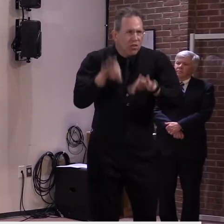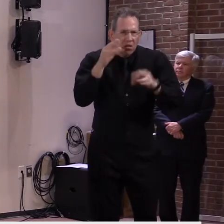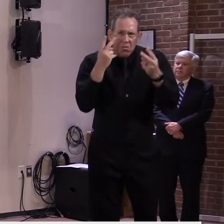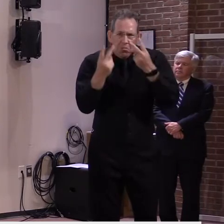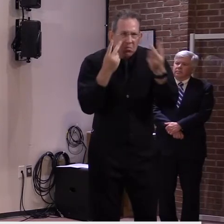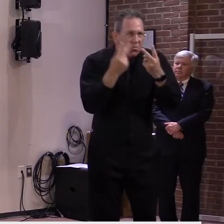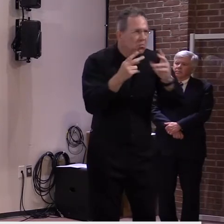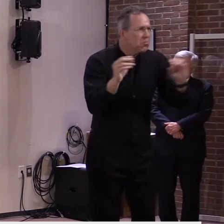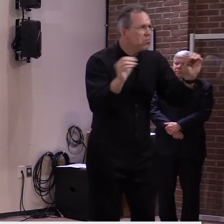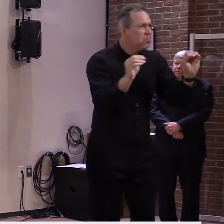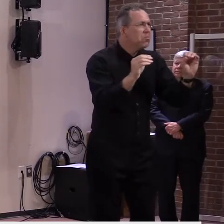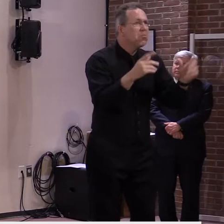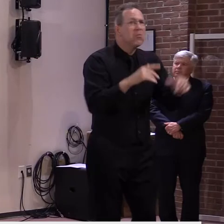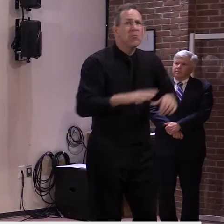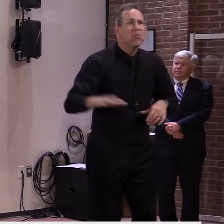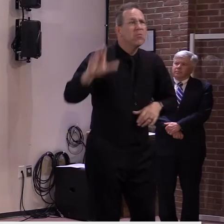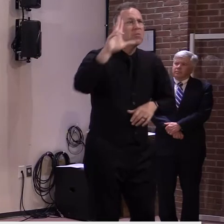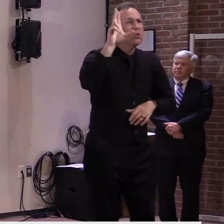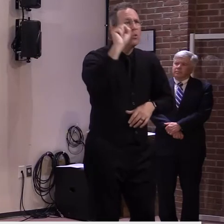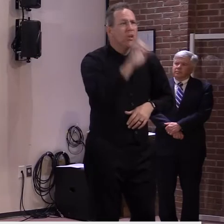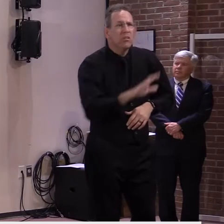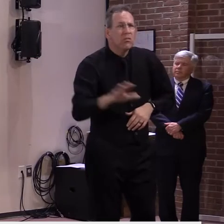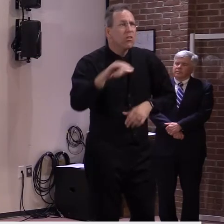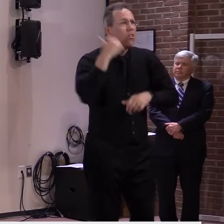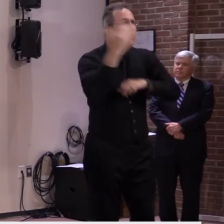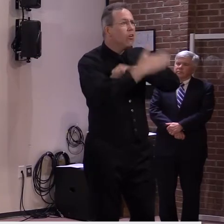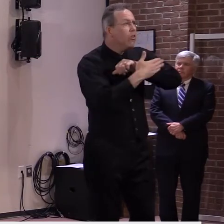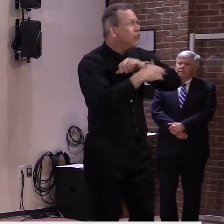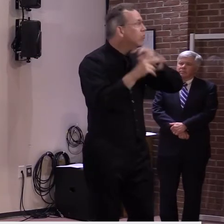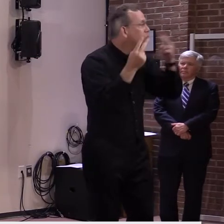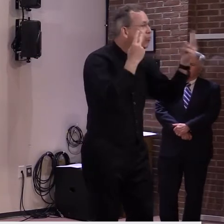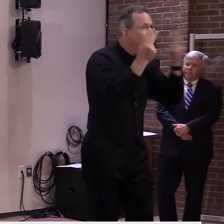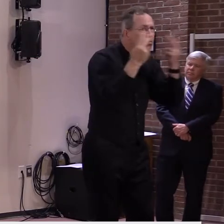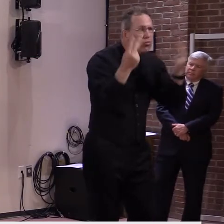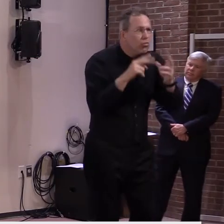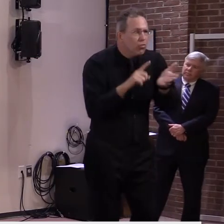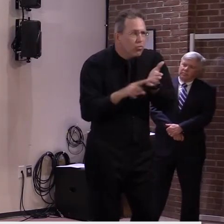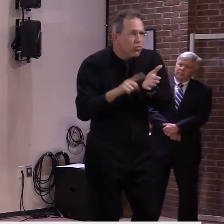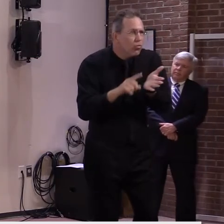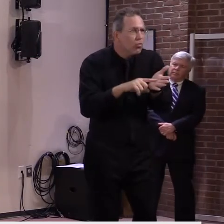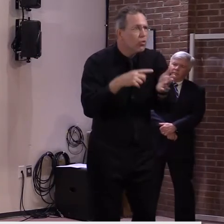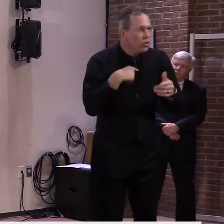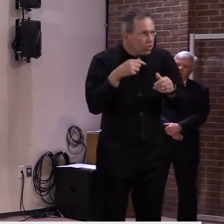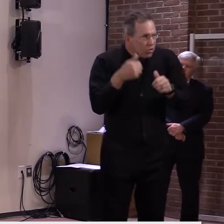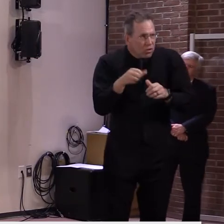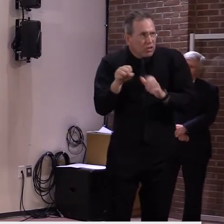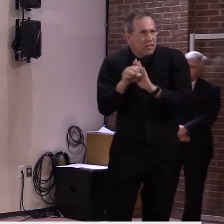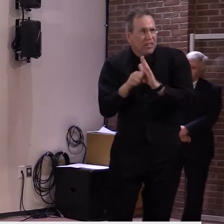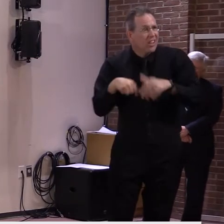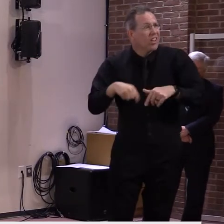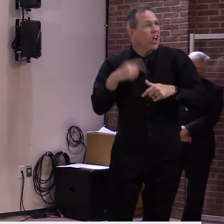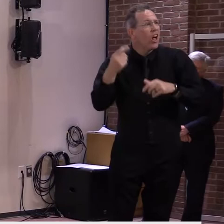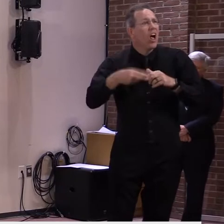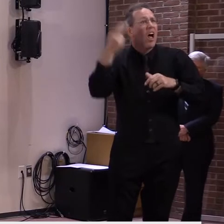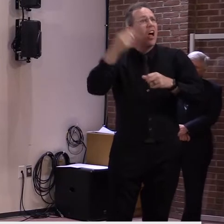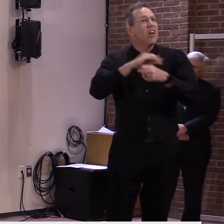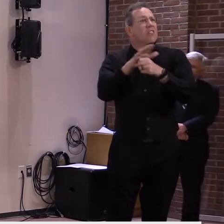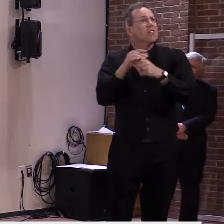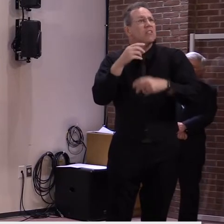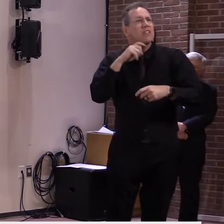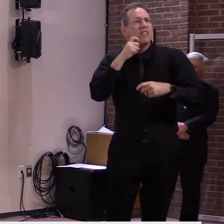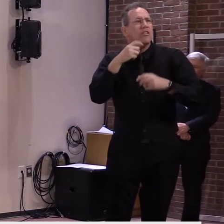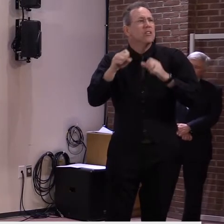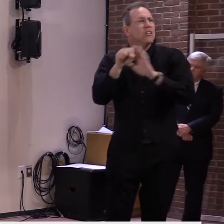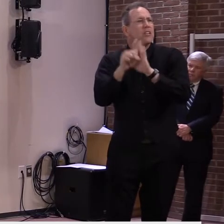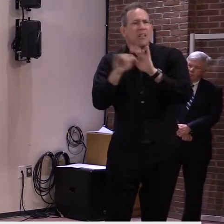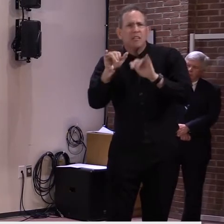the highest, like us here in Vermont. Because as they said, not only are you at very little risk of